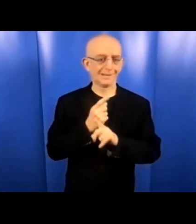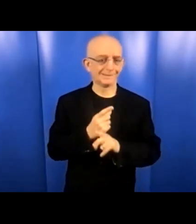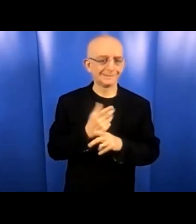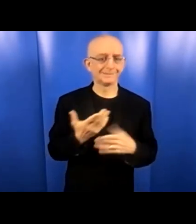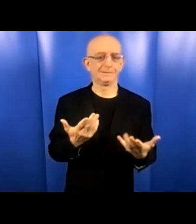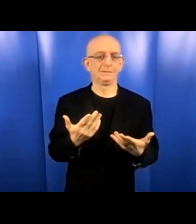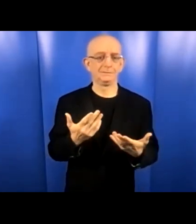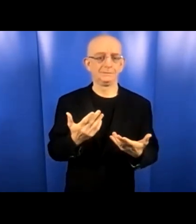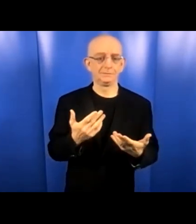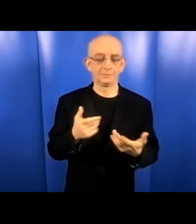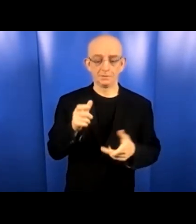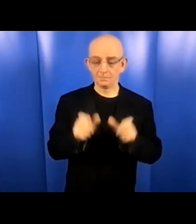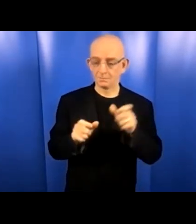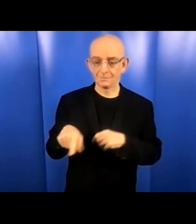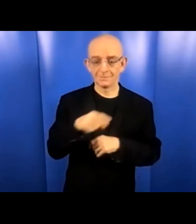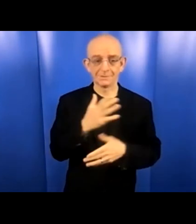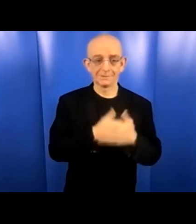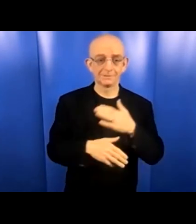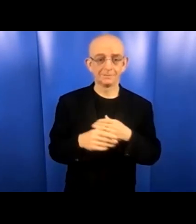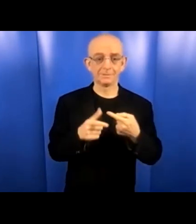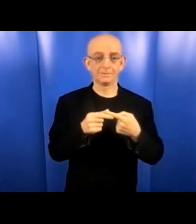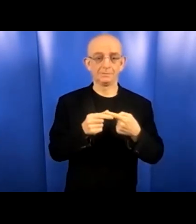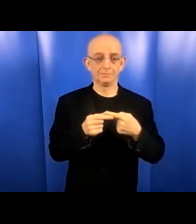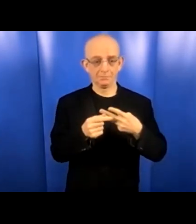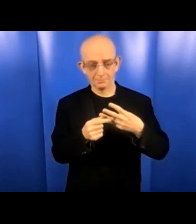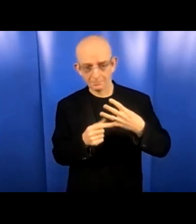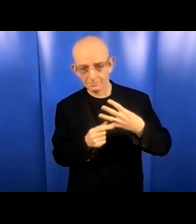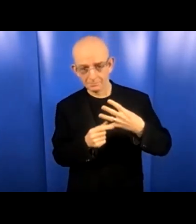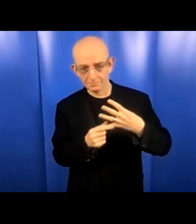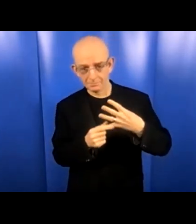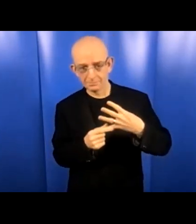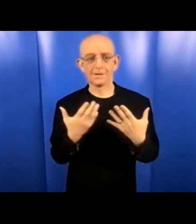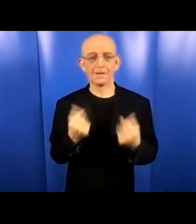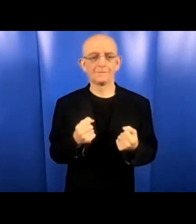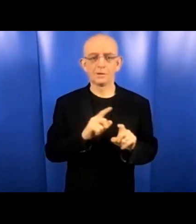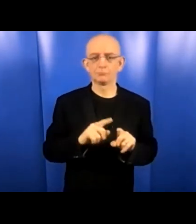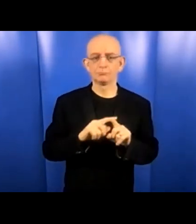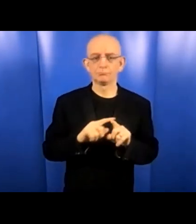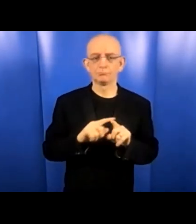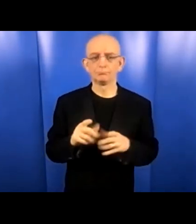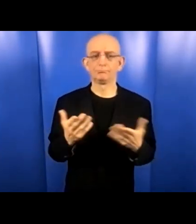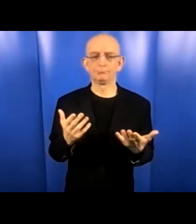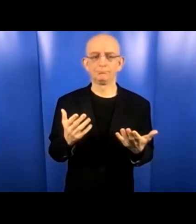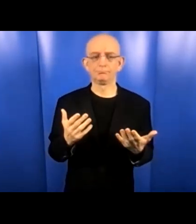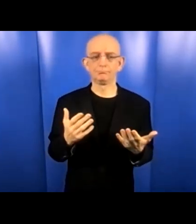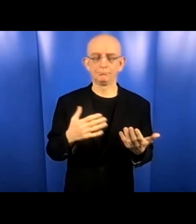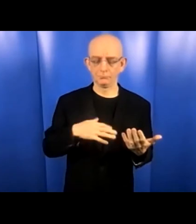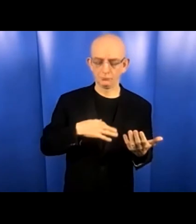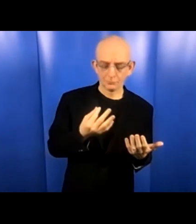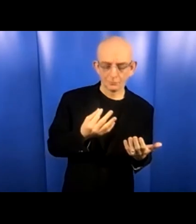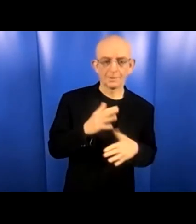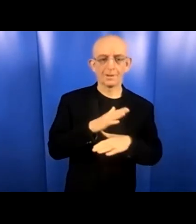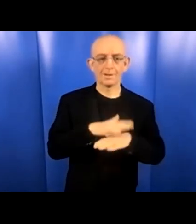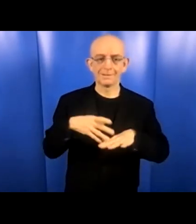indigenous, and the work that you do there in Nepal. Opportunity, yes, certainly, for us, and